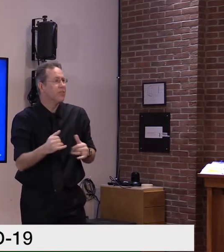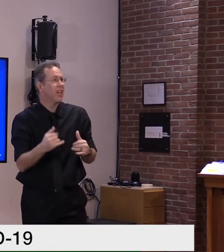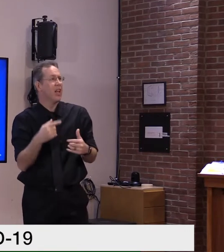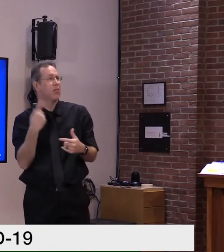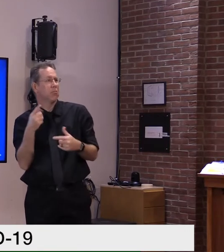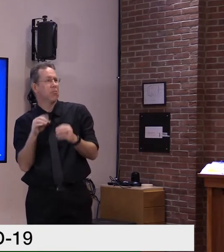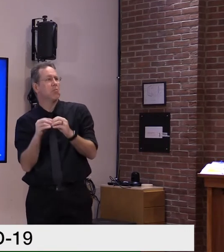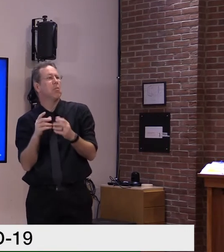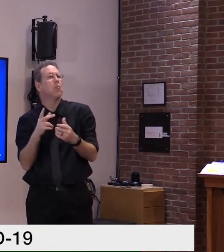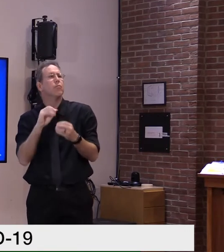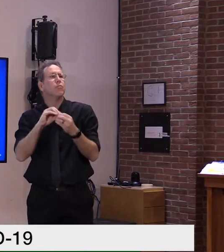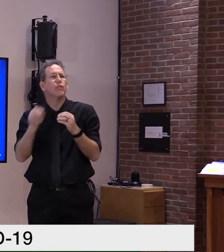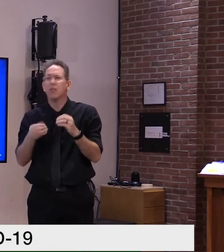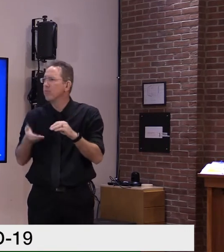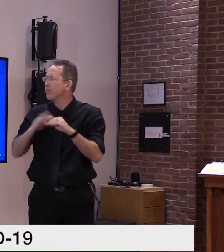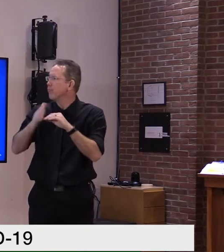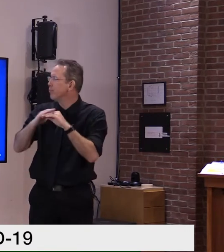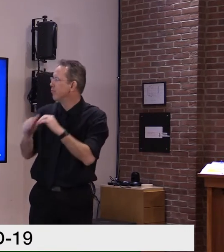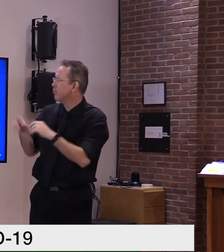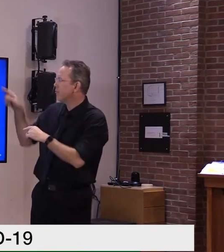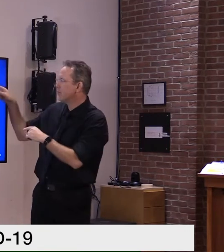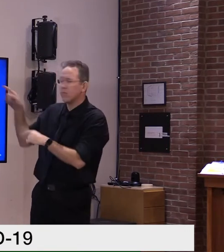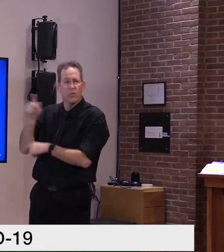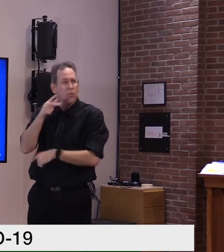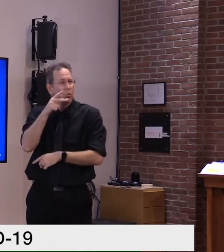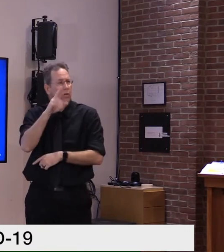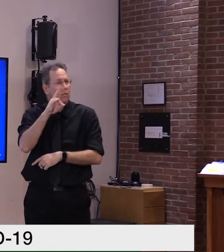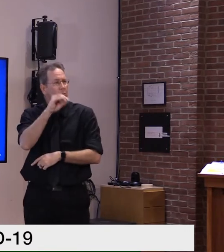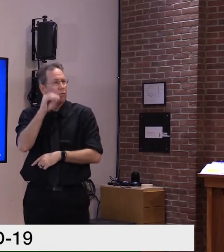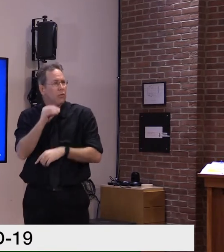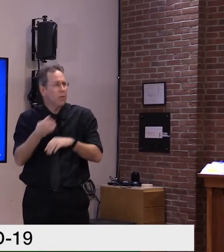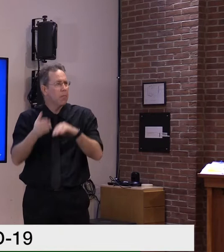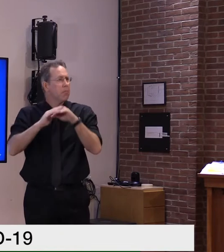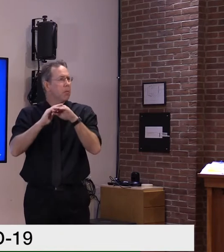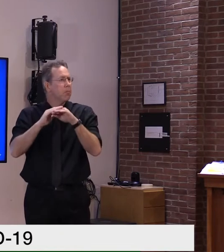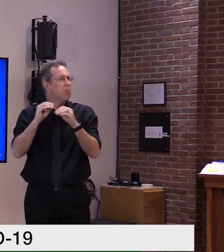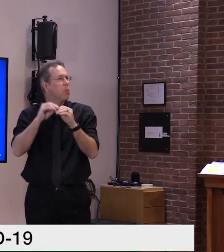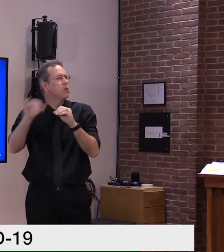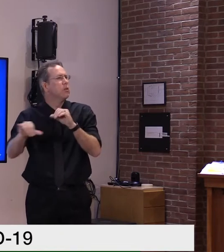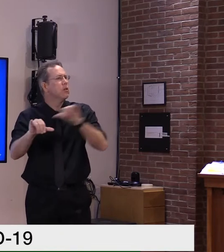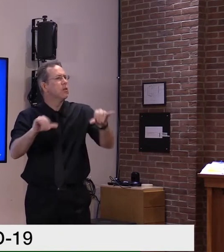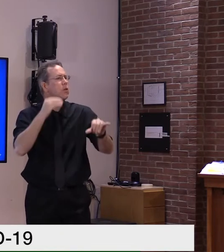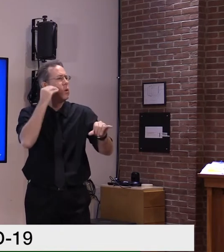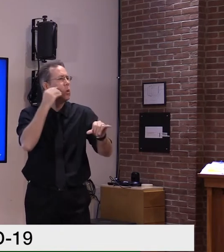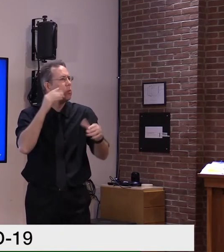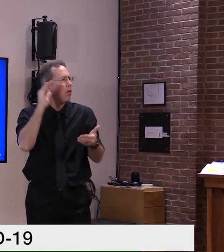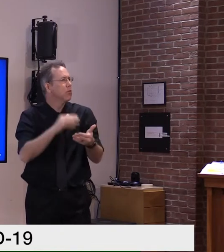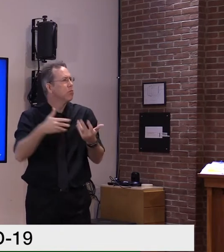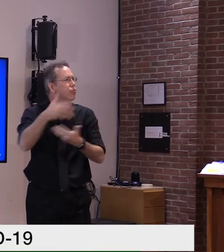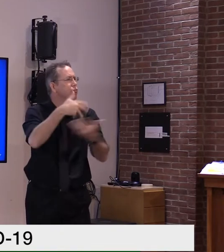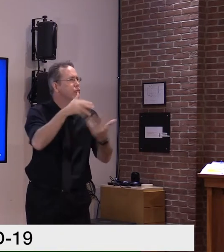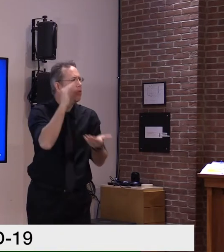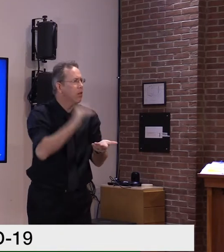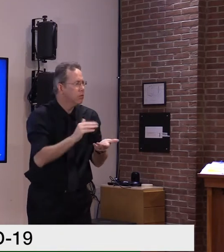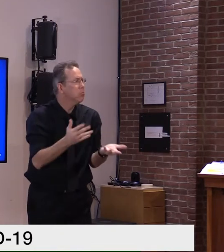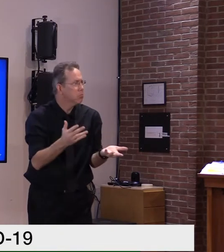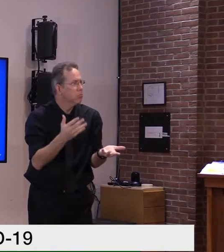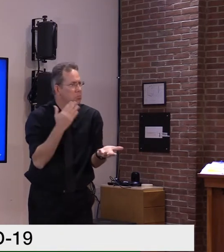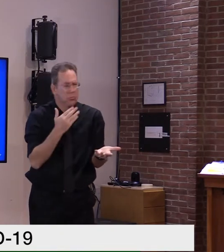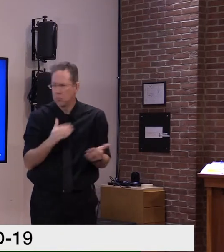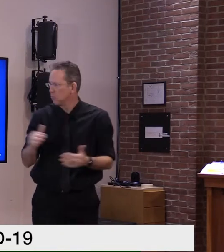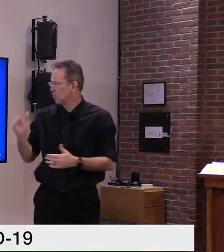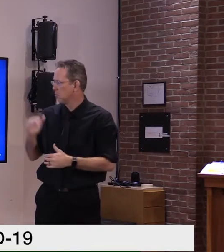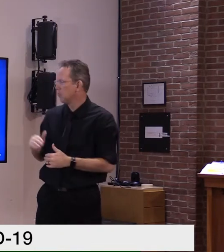amount of time that Vermonters are spending at home. Further, Vermont's overall mobility has decreased to where we are now the